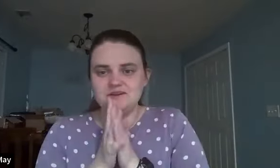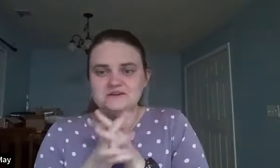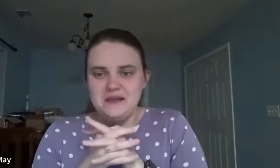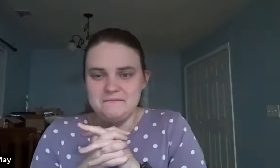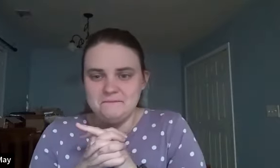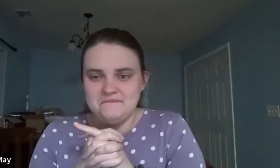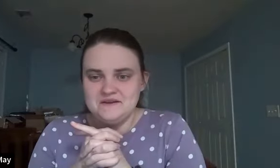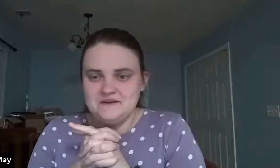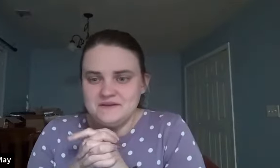Okay.